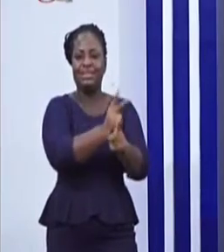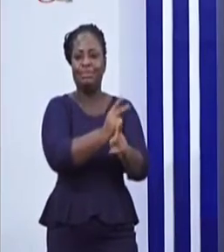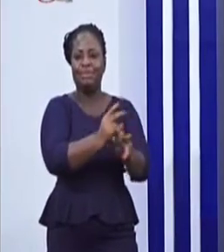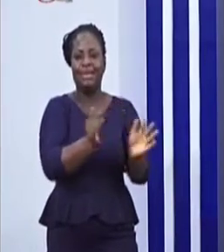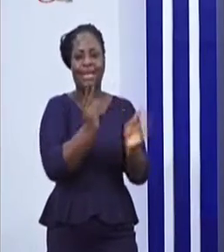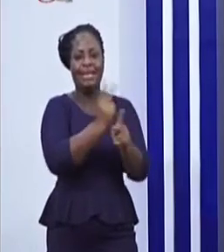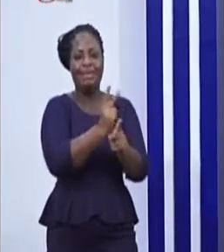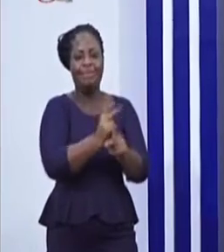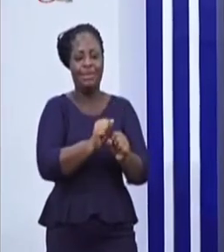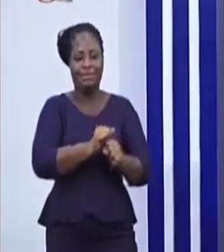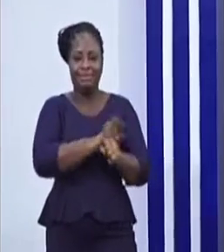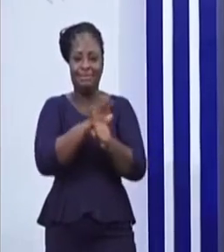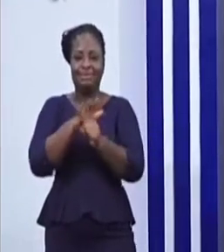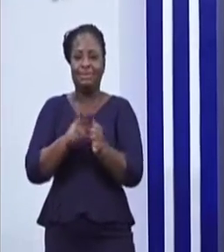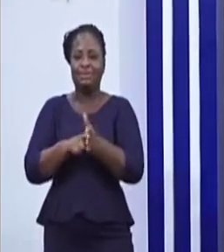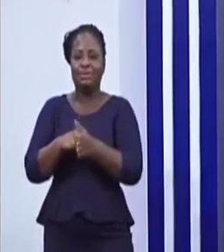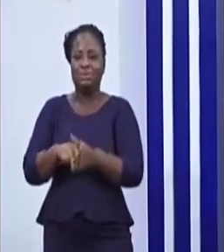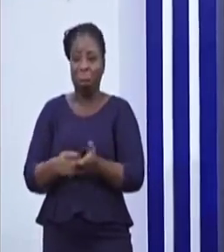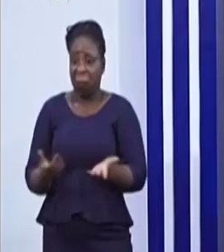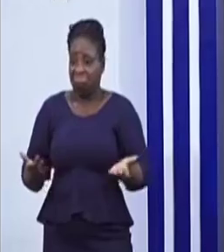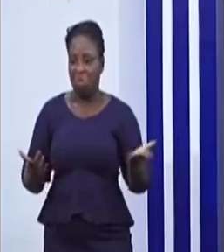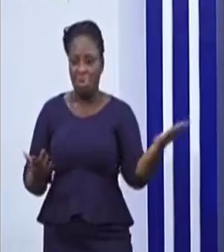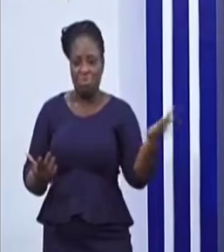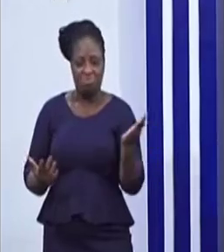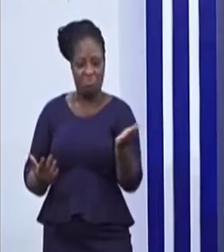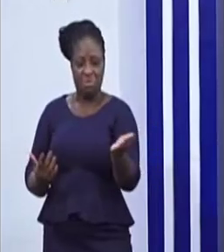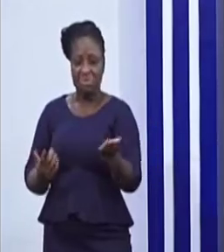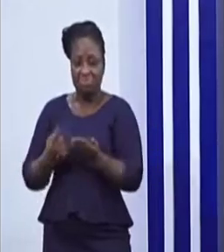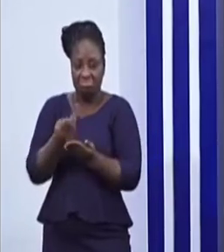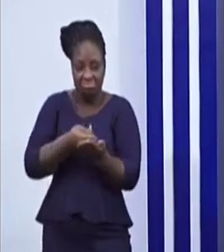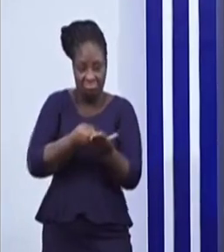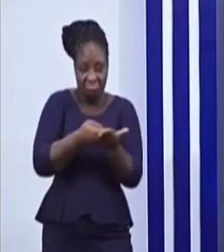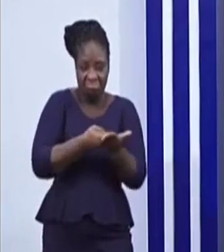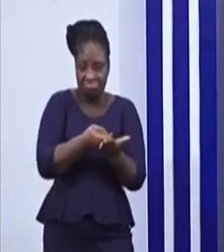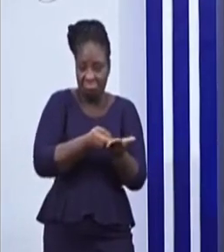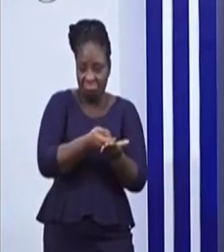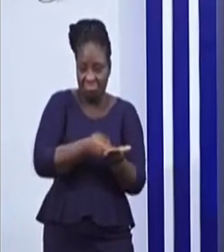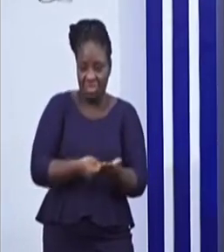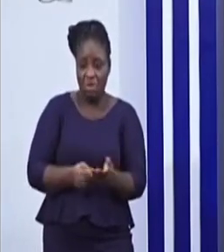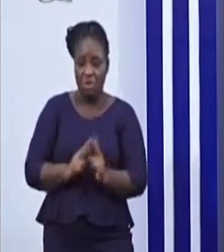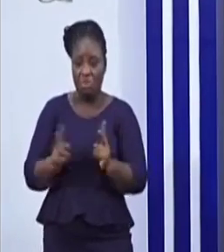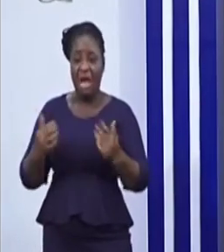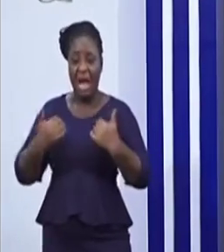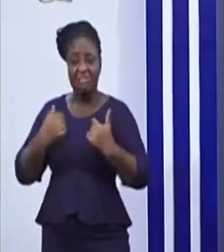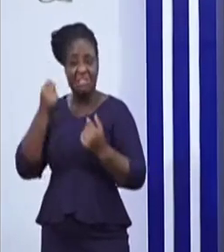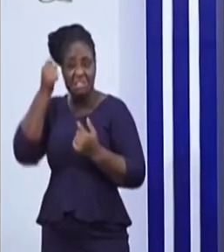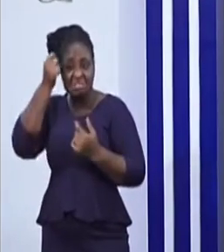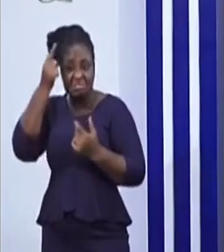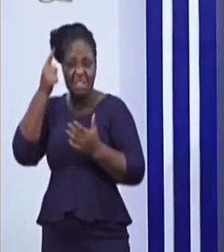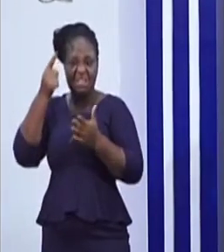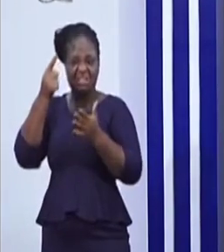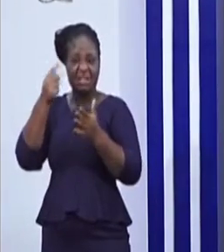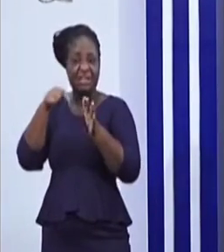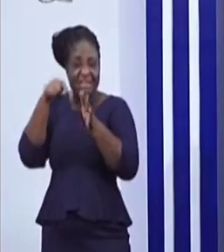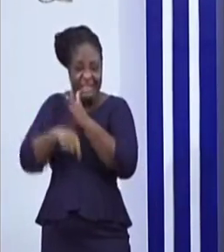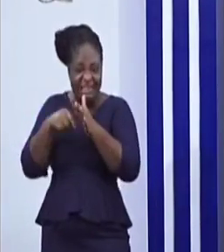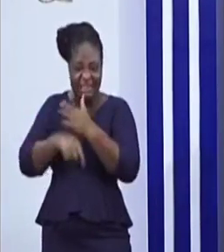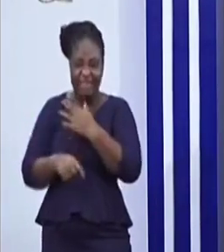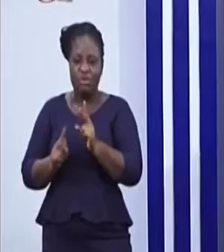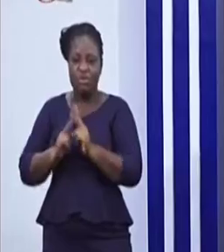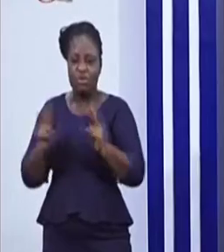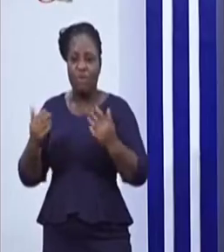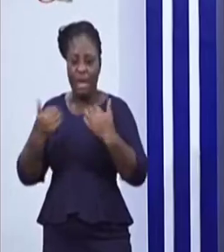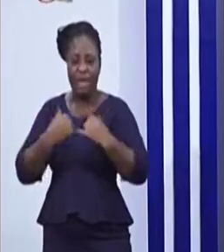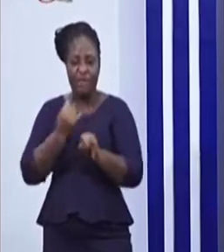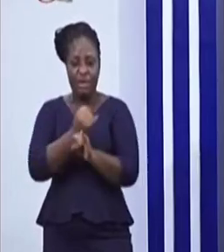been outlined, to do some deeper engagement so that there's deeper understanding and we can have these isolation centers. In fact, when we have